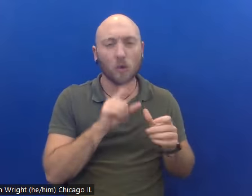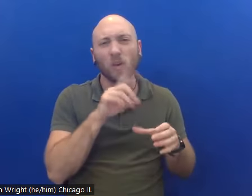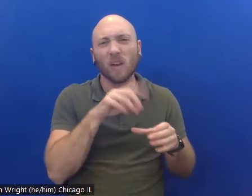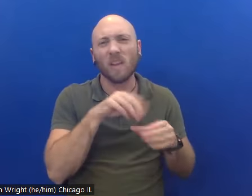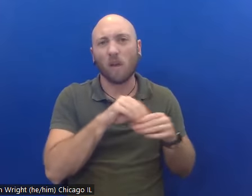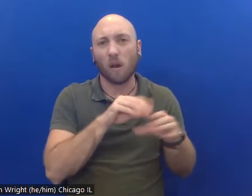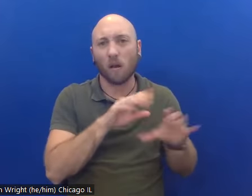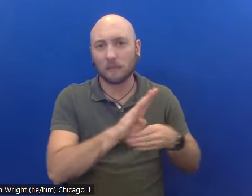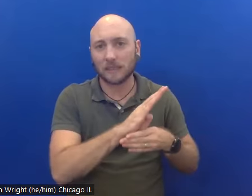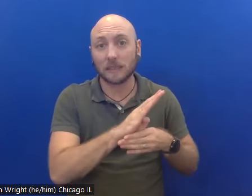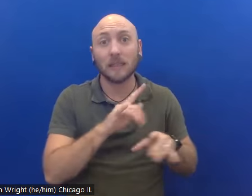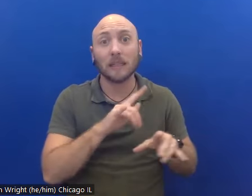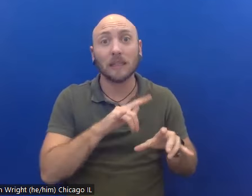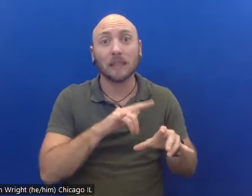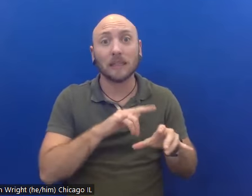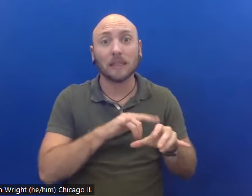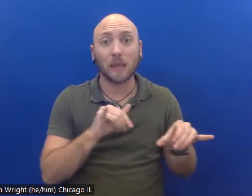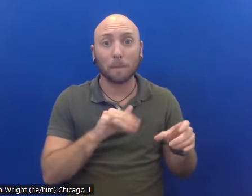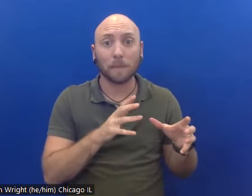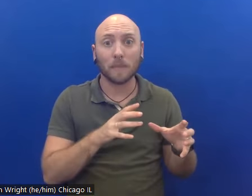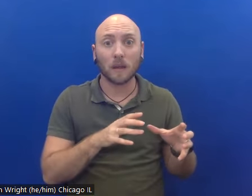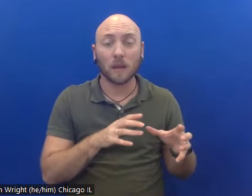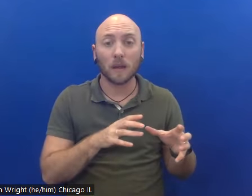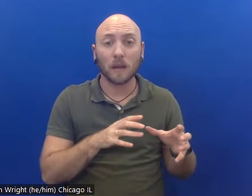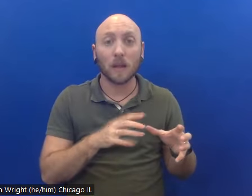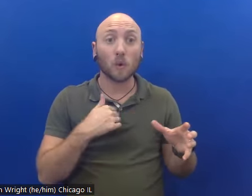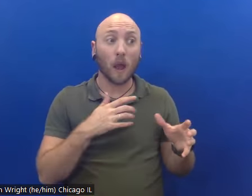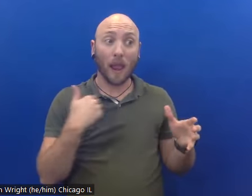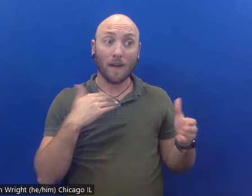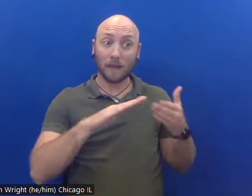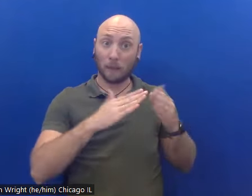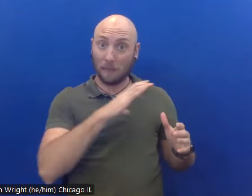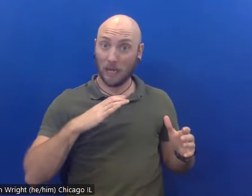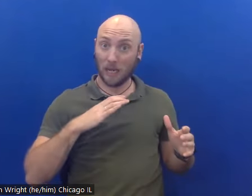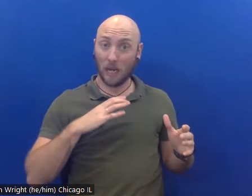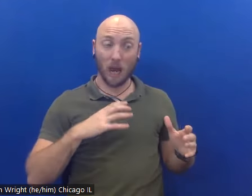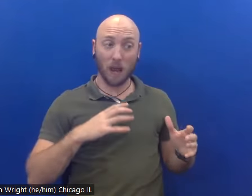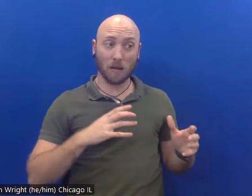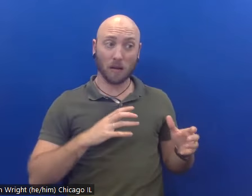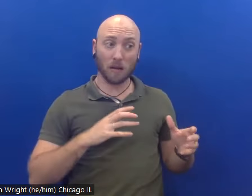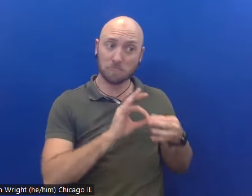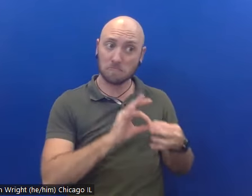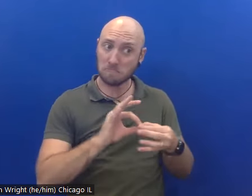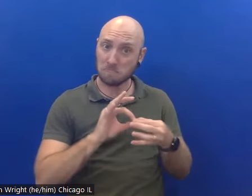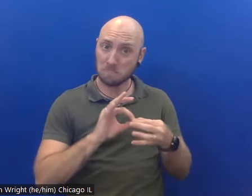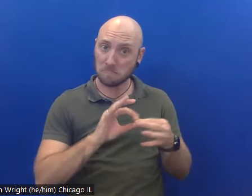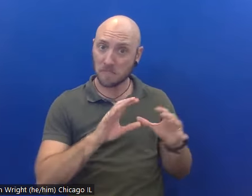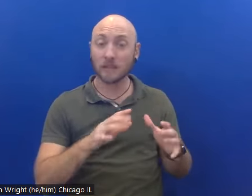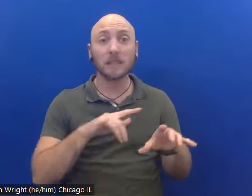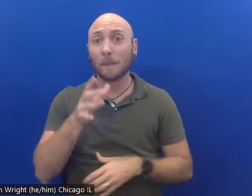started developing relationships with the committee, with people on the committee. They started developing relationships with me. And my mom, she eventually passed,